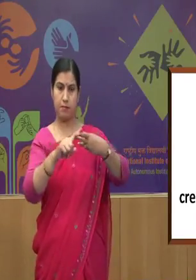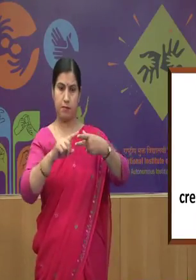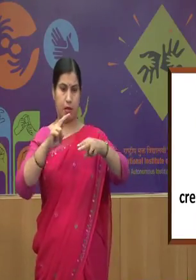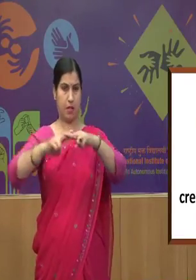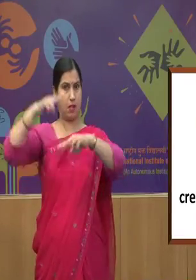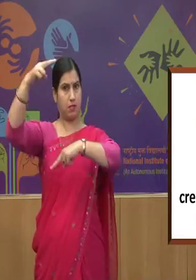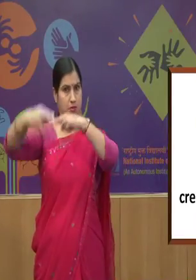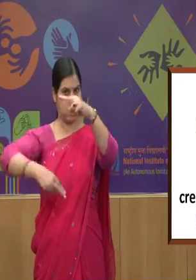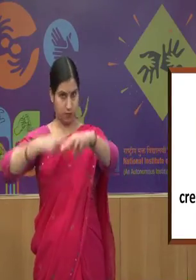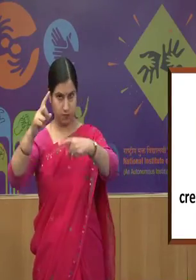industrialization,